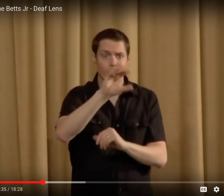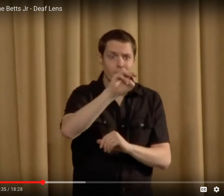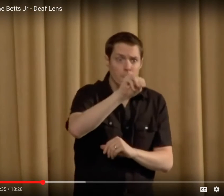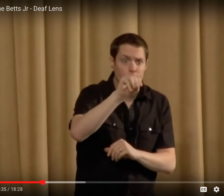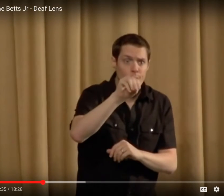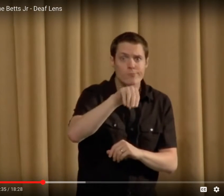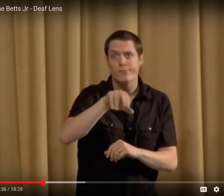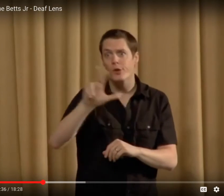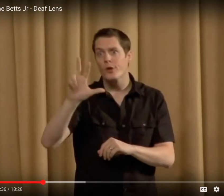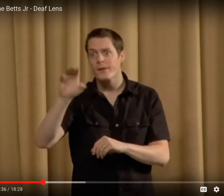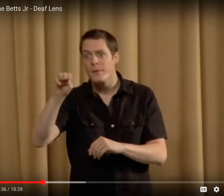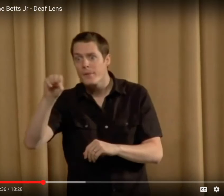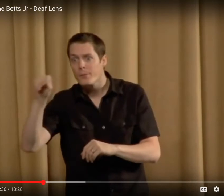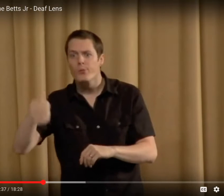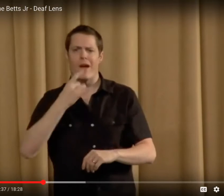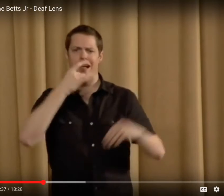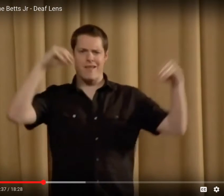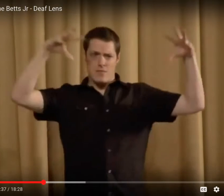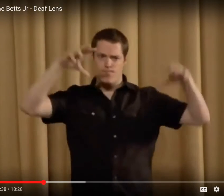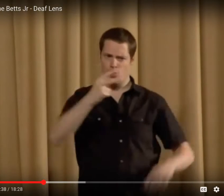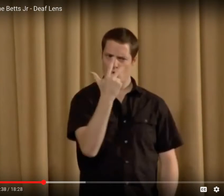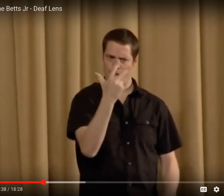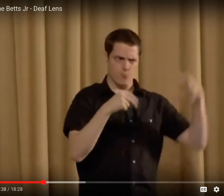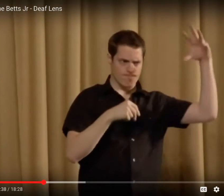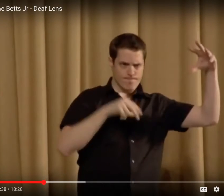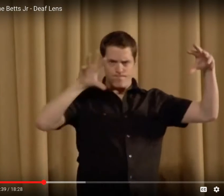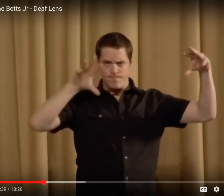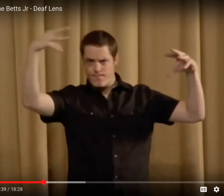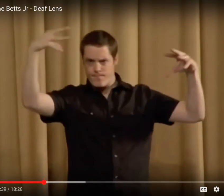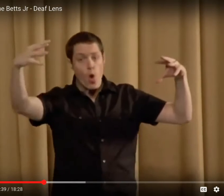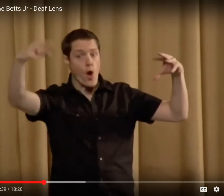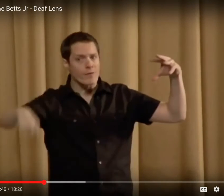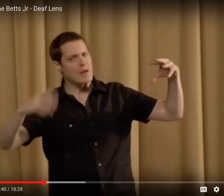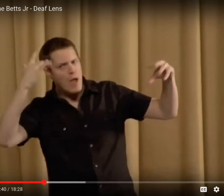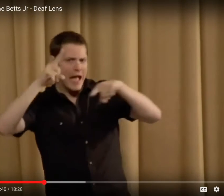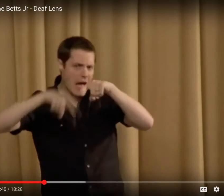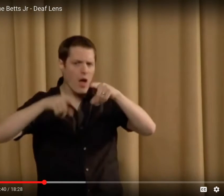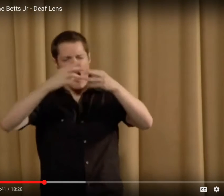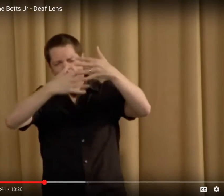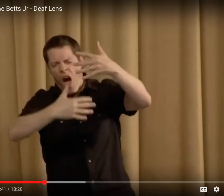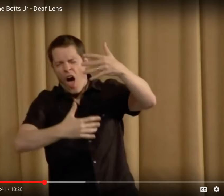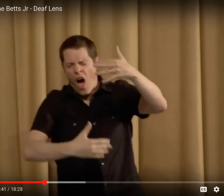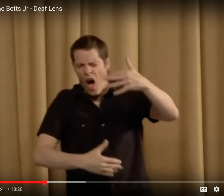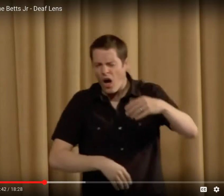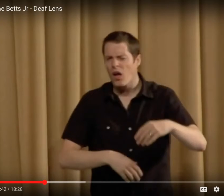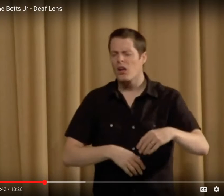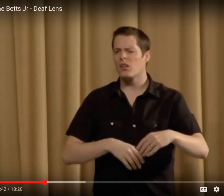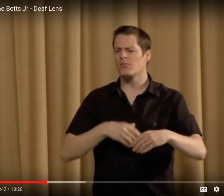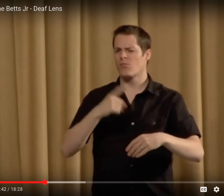technical production. So like I learned like what camera lenses are, and I learned how to set up lights and how you all these different